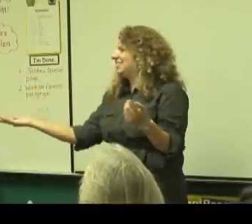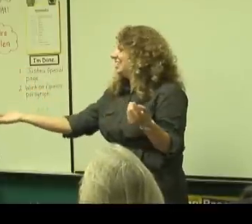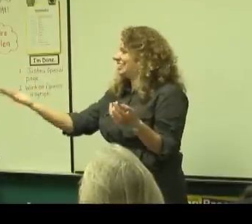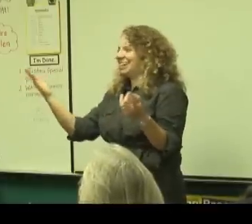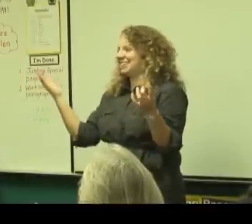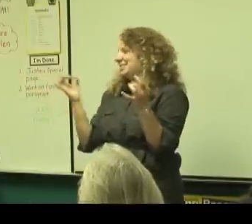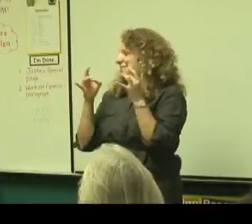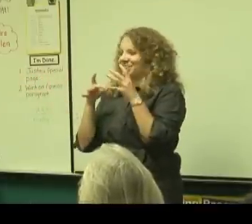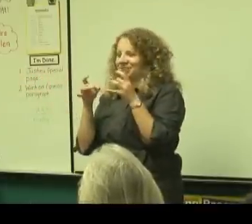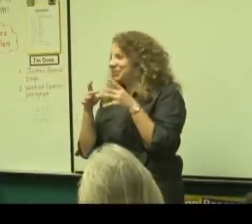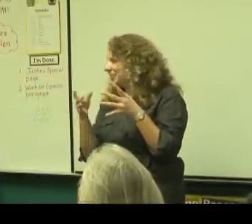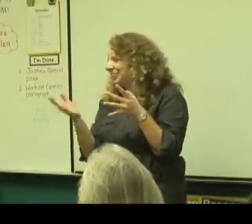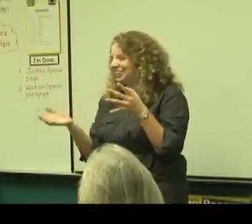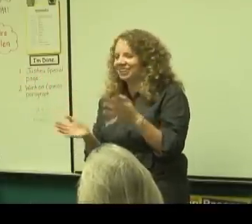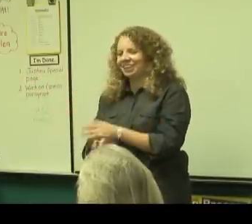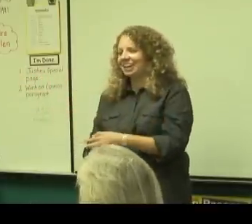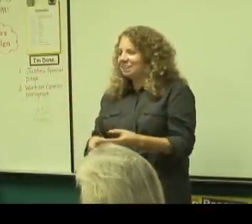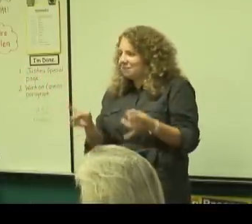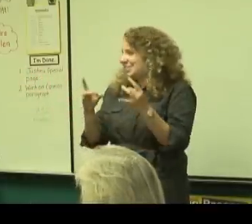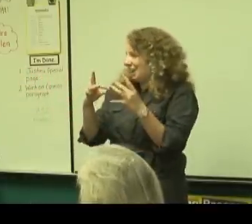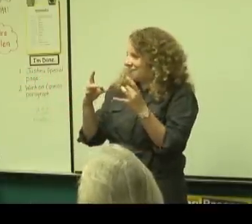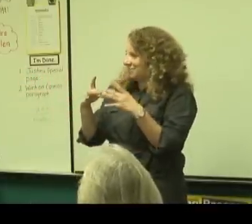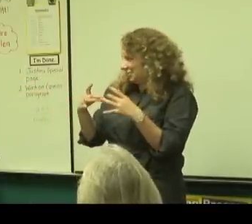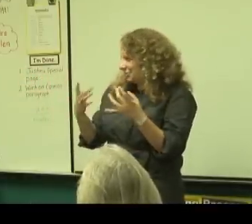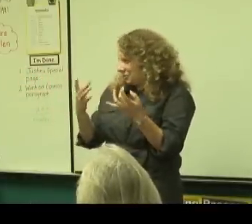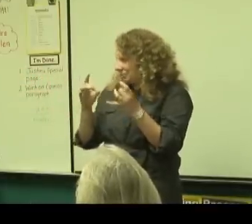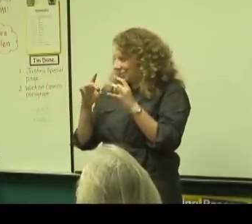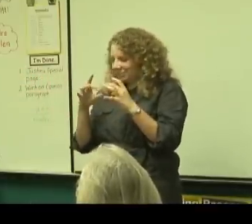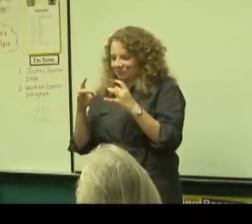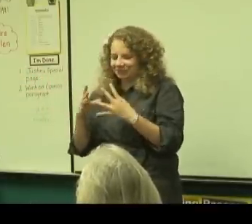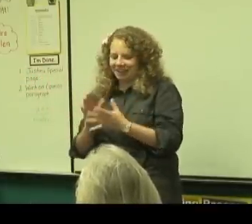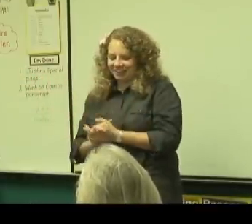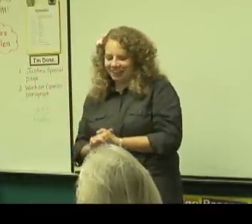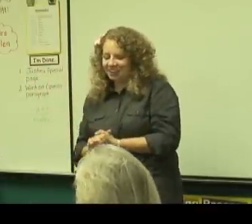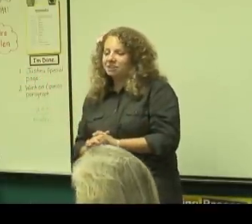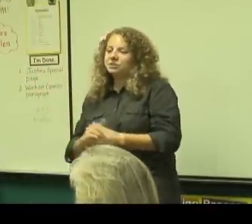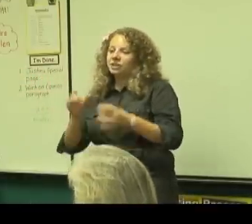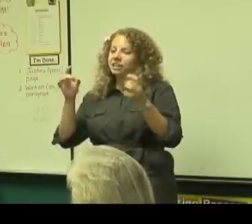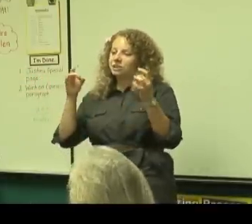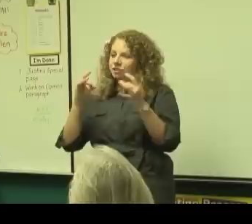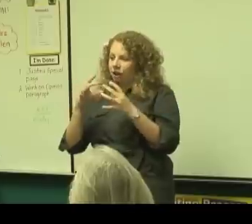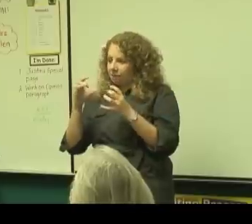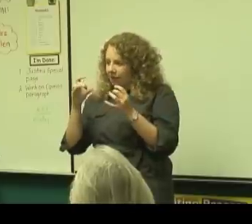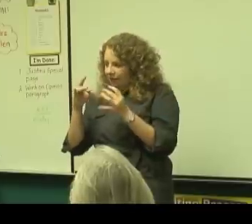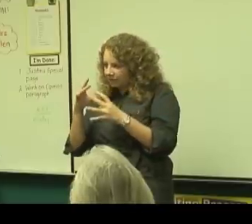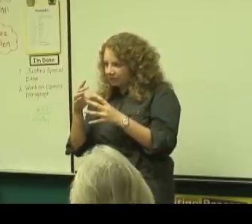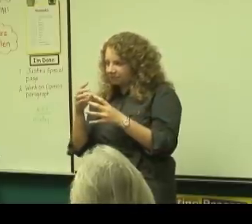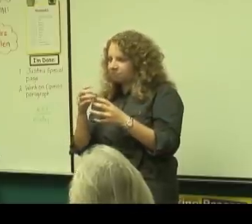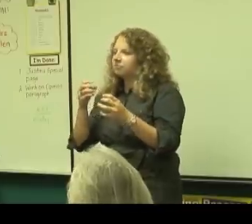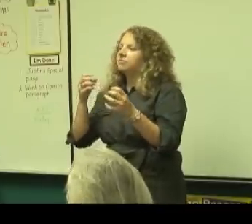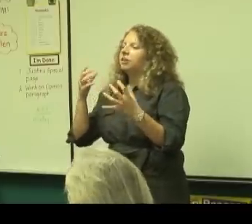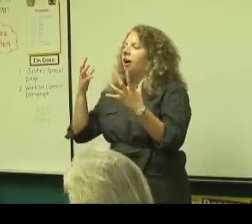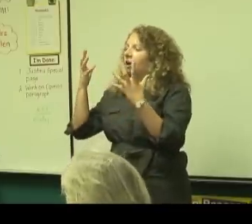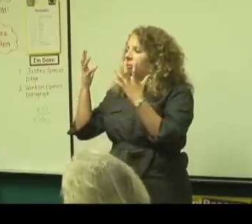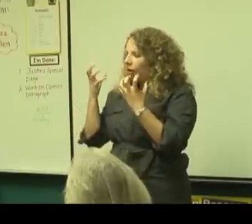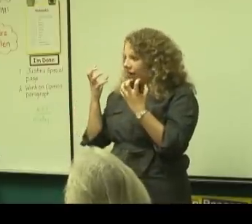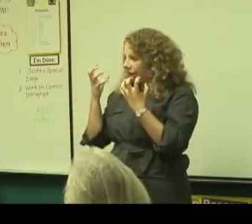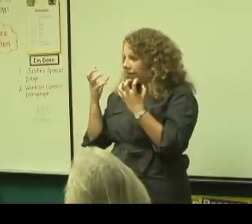think like something cool, you know, like, but this guy feels cool and looks cool, right? Okay, so like at Starbucks, I